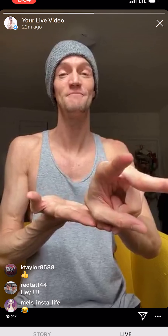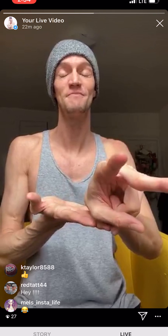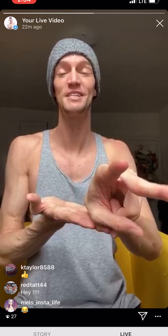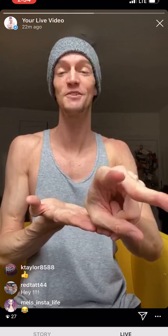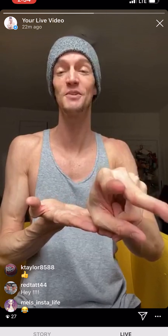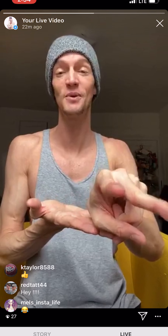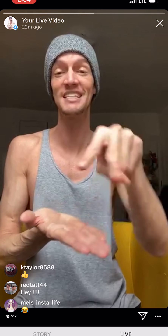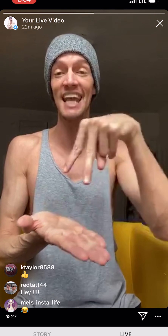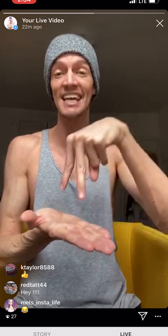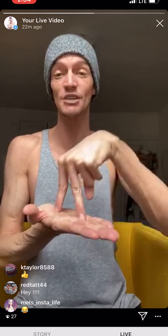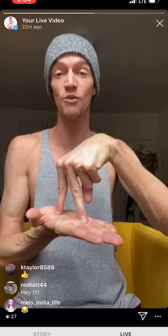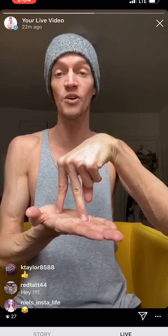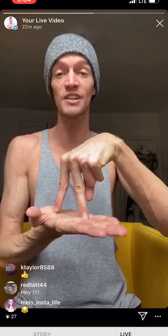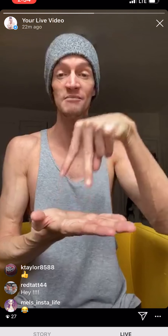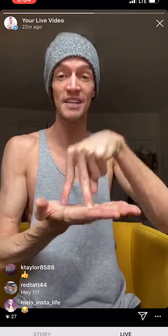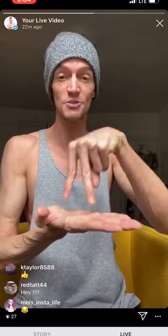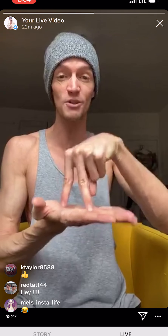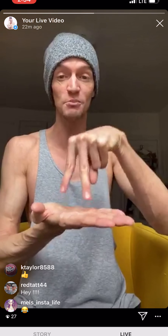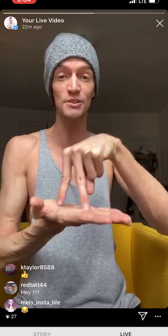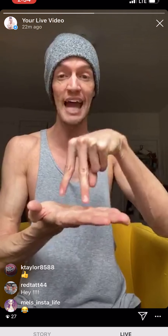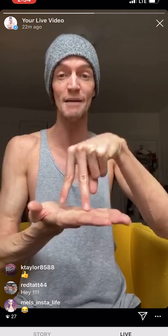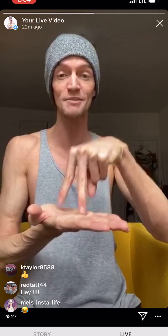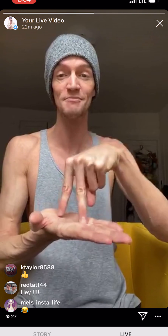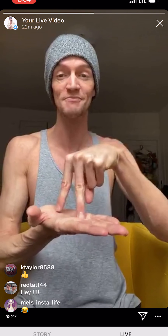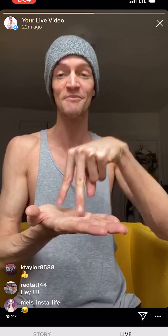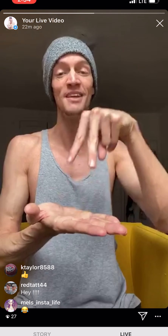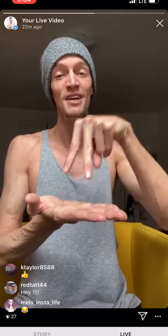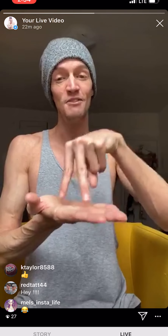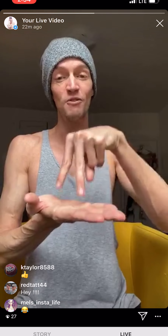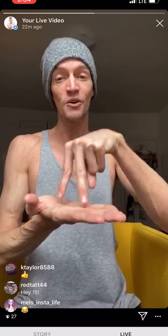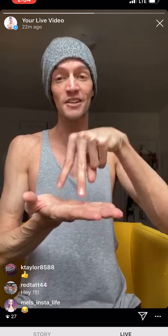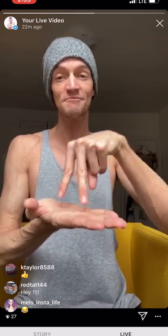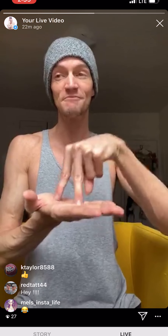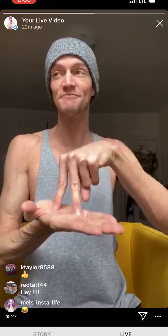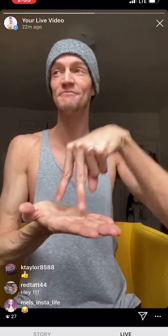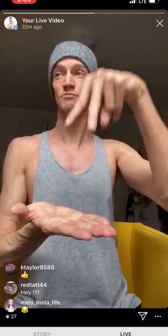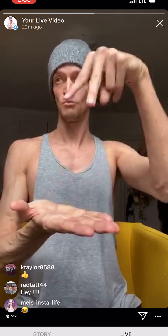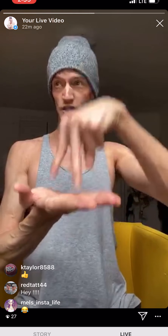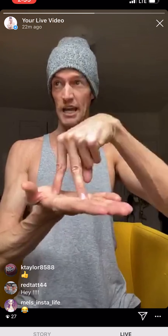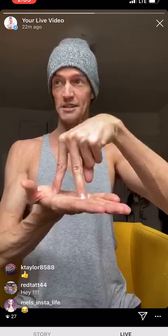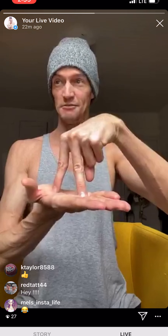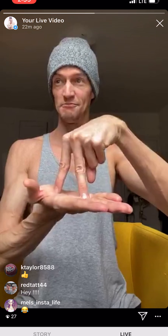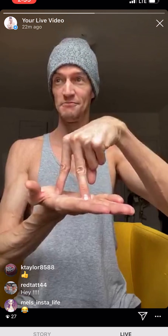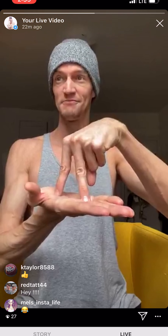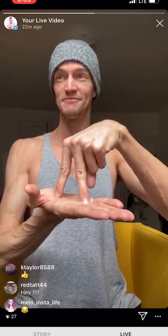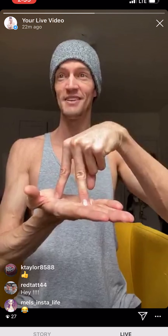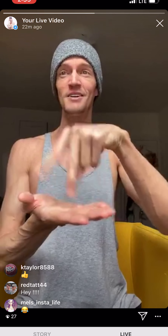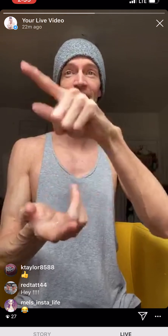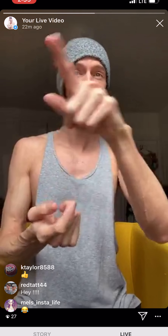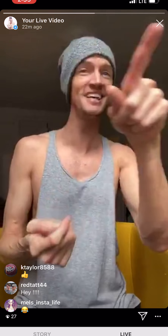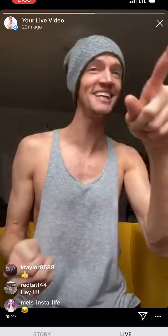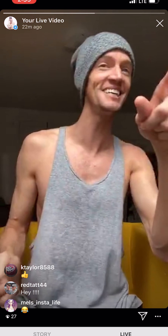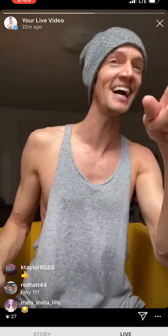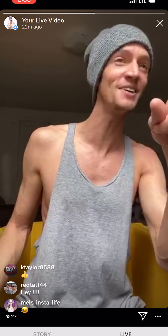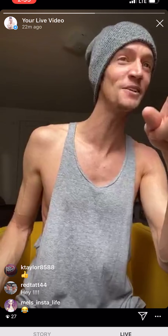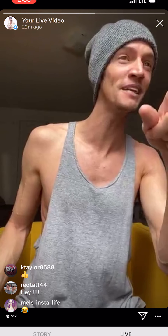the difference between stand and fork is multiple taps. Fork, stand. Oh, just, I know one of my neighbors